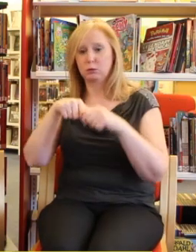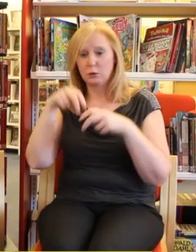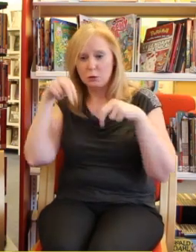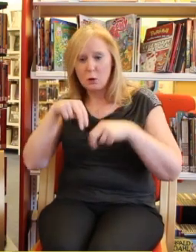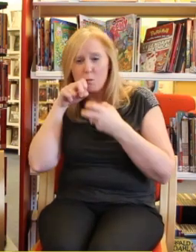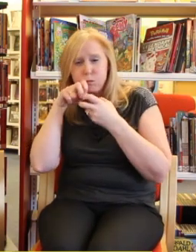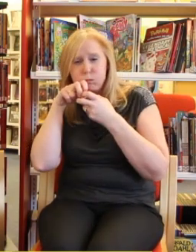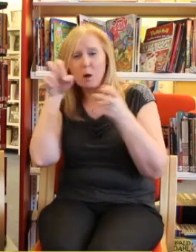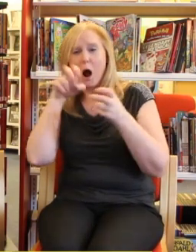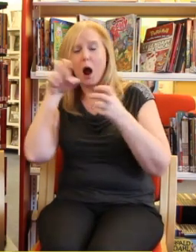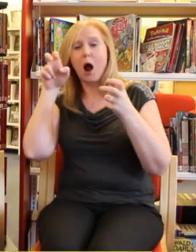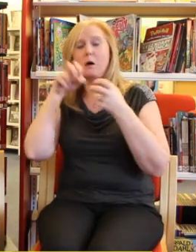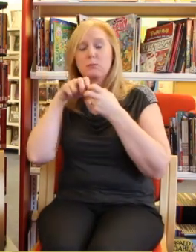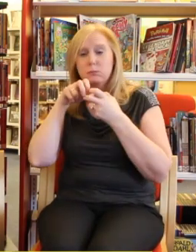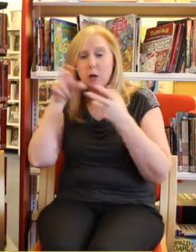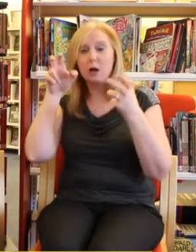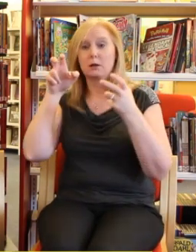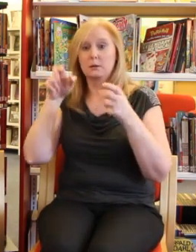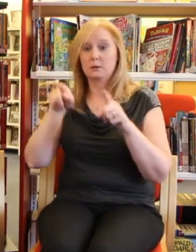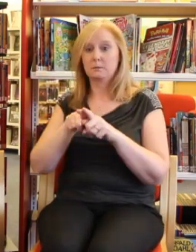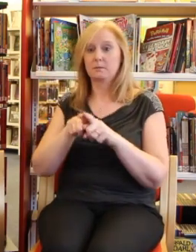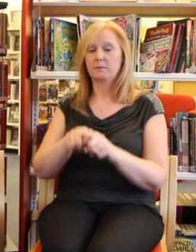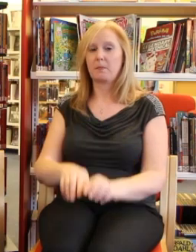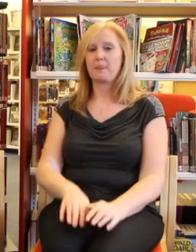dogs barking wildly as well.